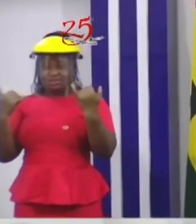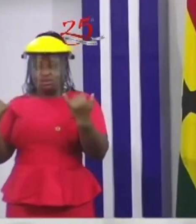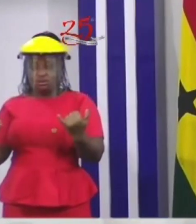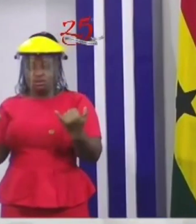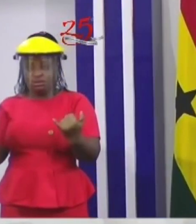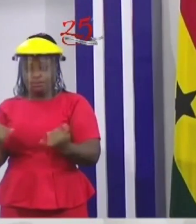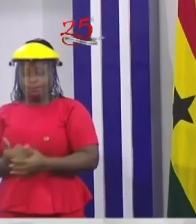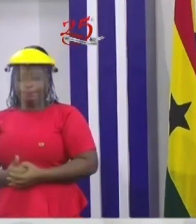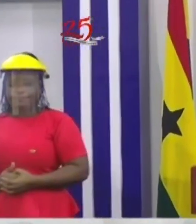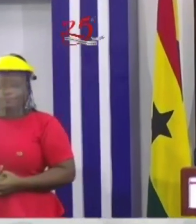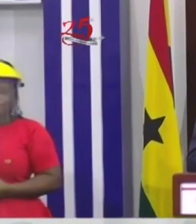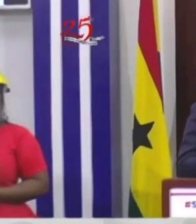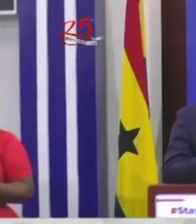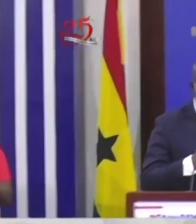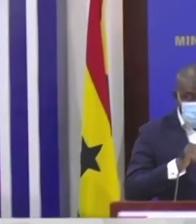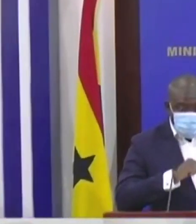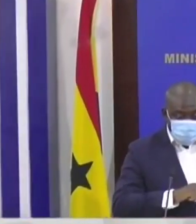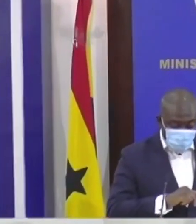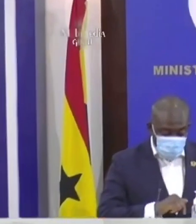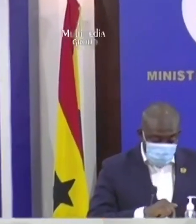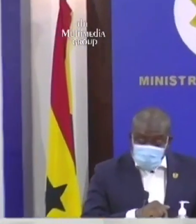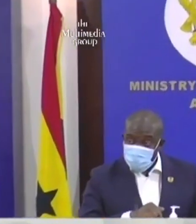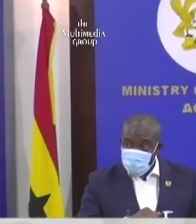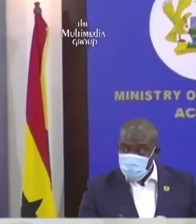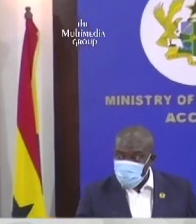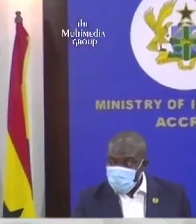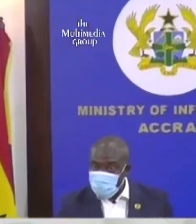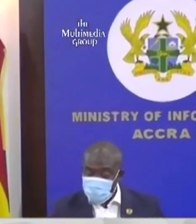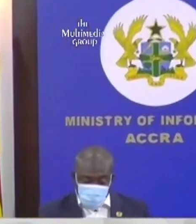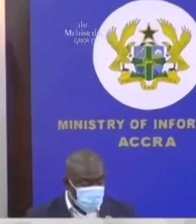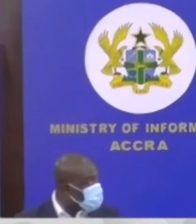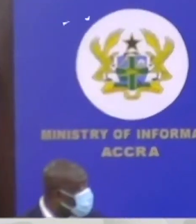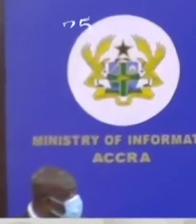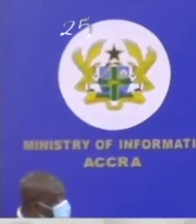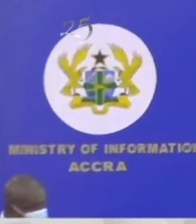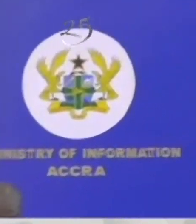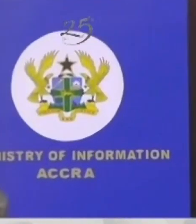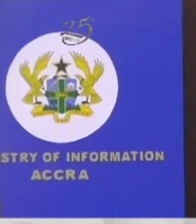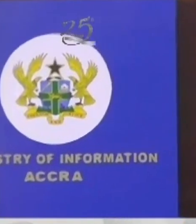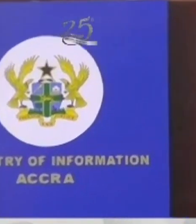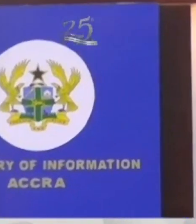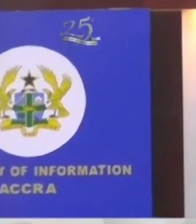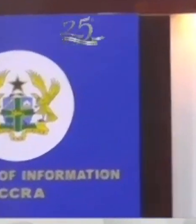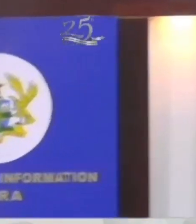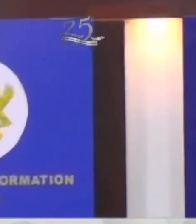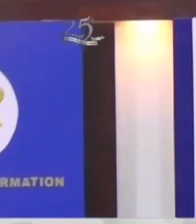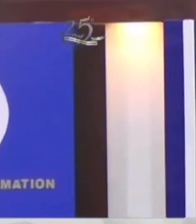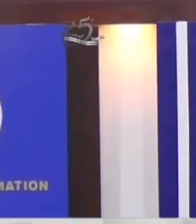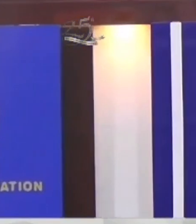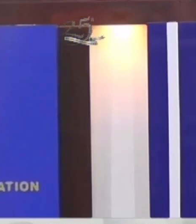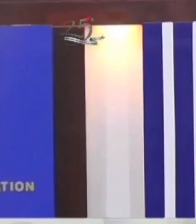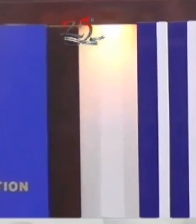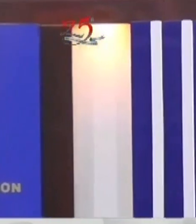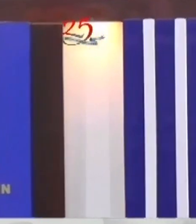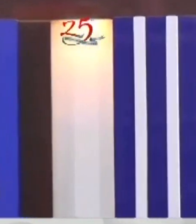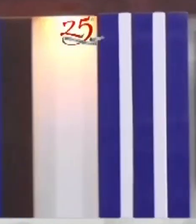at close of business yesterday, which is the 11th May, total number of samples tested so far is